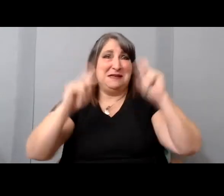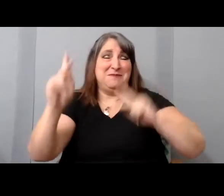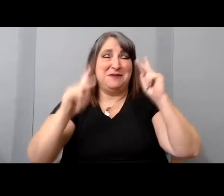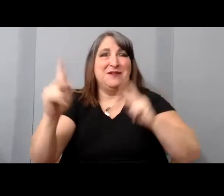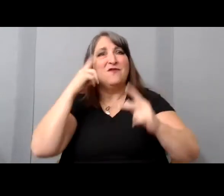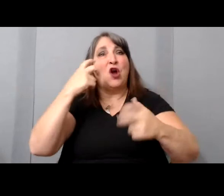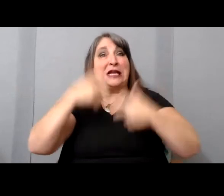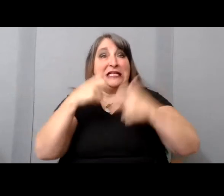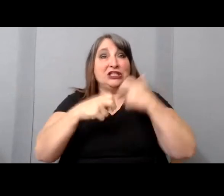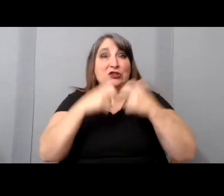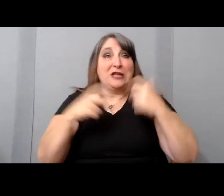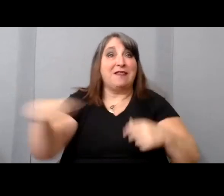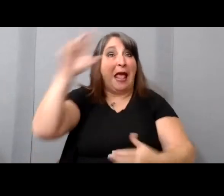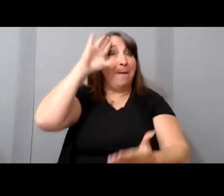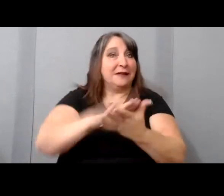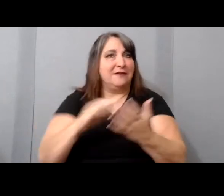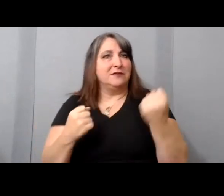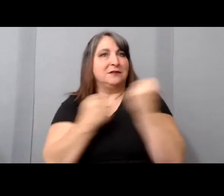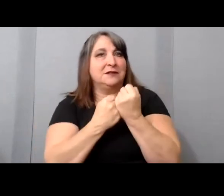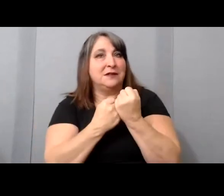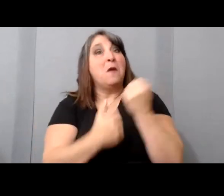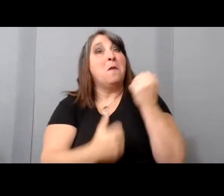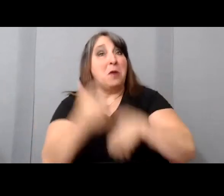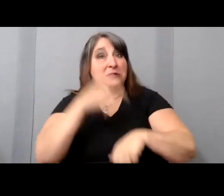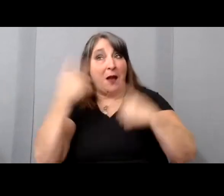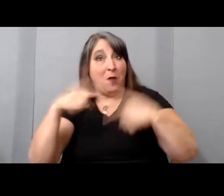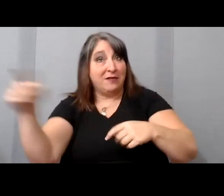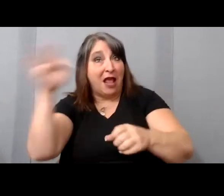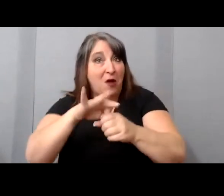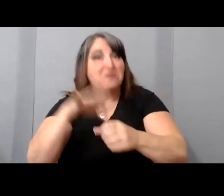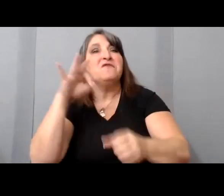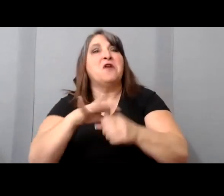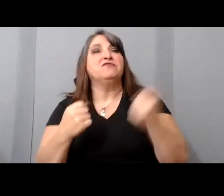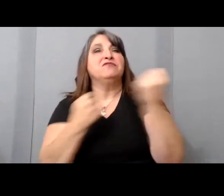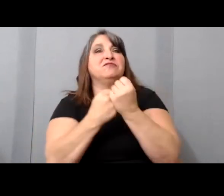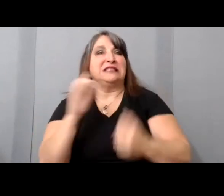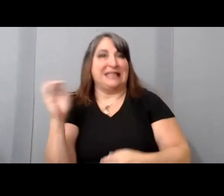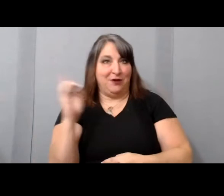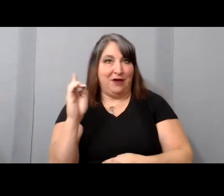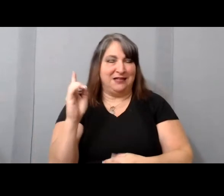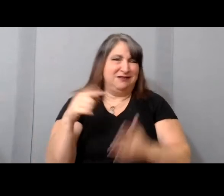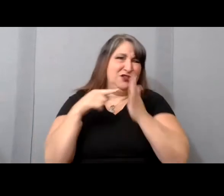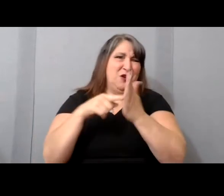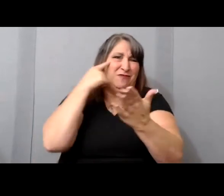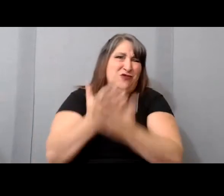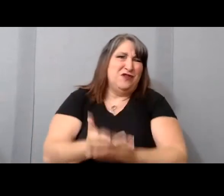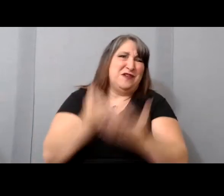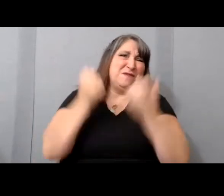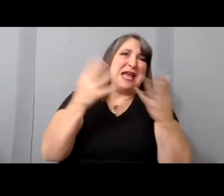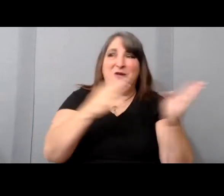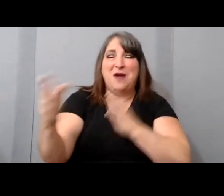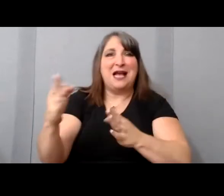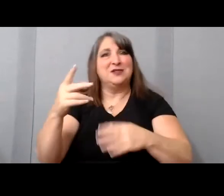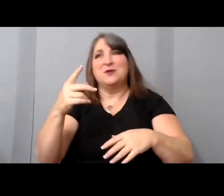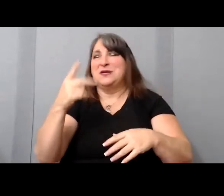they generally vote Democrat. It was demonstrated in so many ways. And we've read probably so many articles, and we know we're still fighting